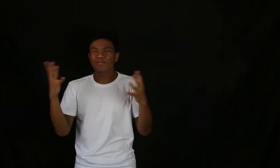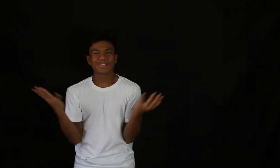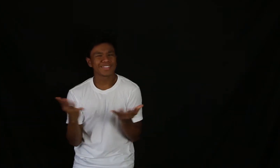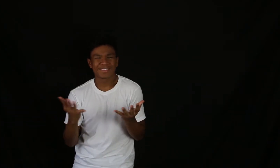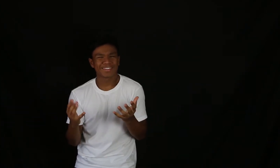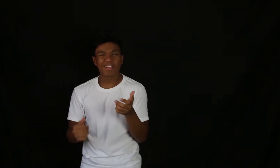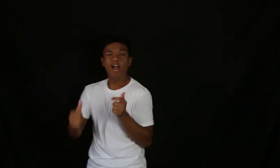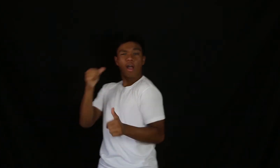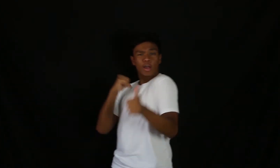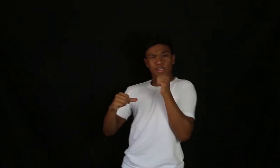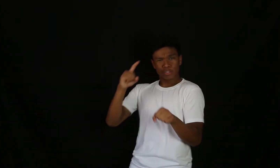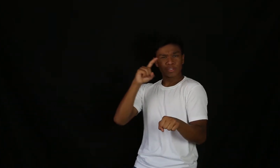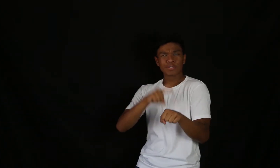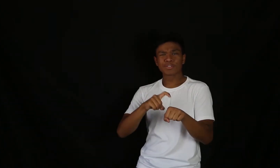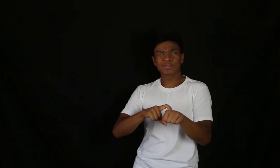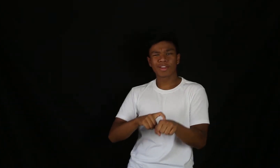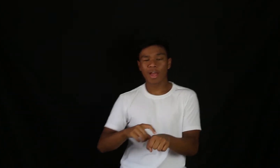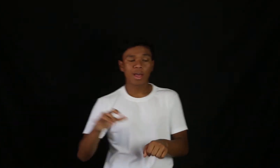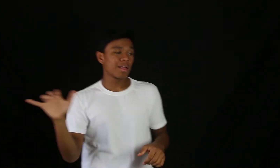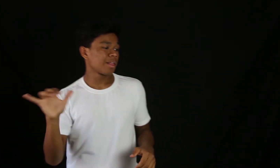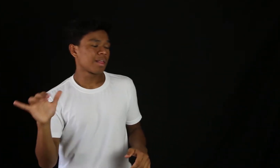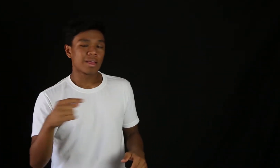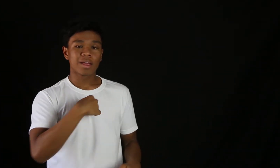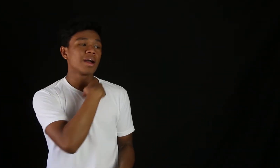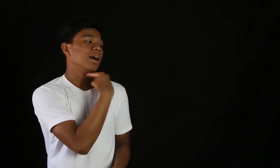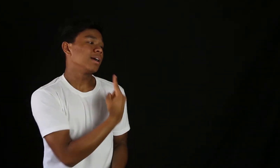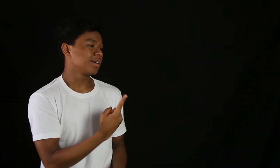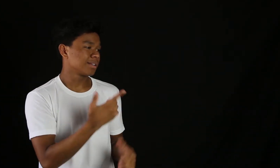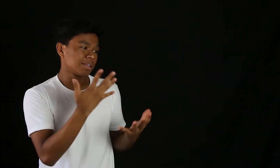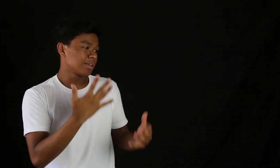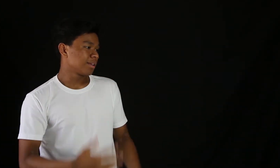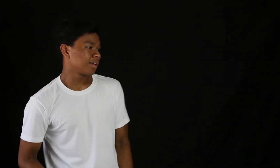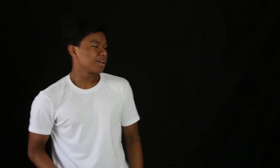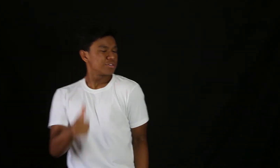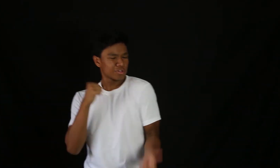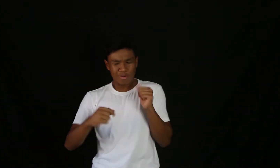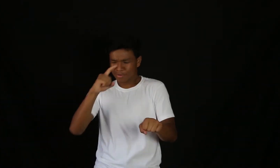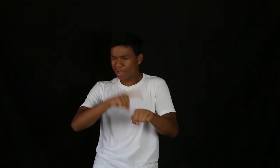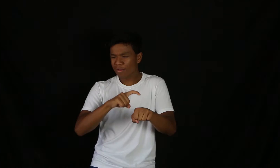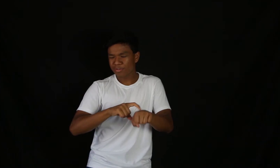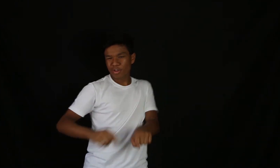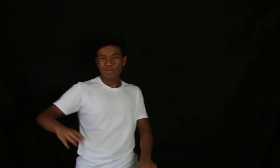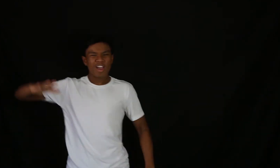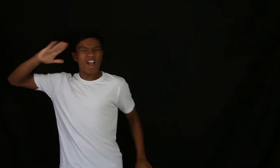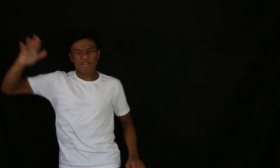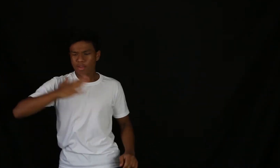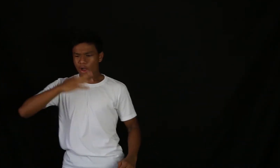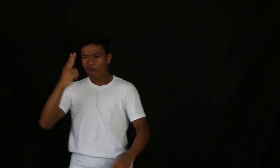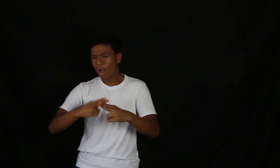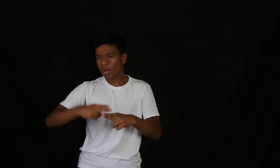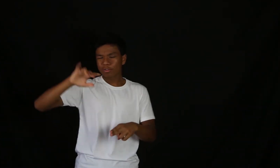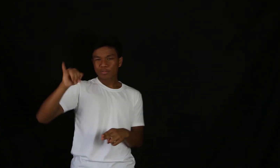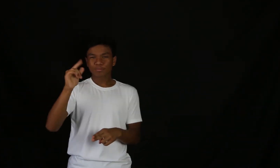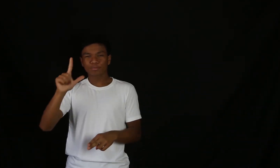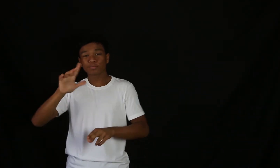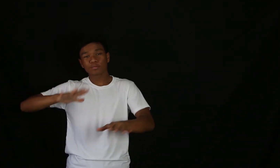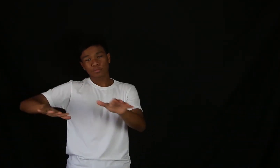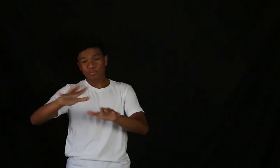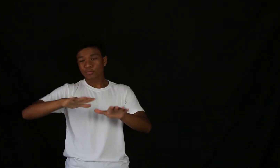what time is it? Showtime! Like I said. Showtime, yo! I'm John Lawrence in the